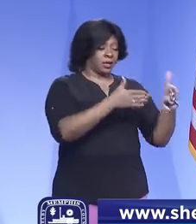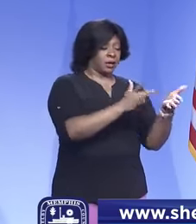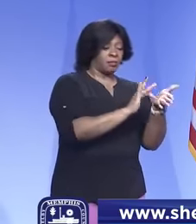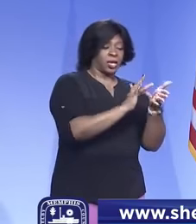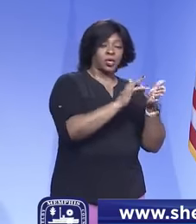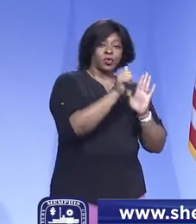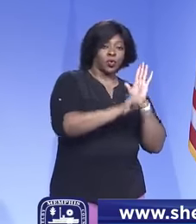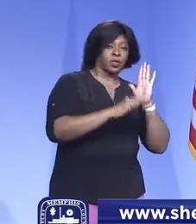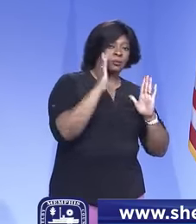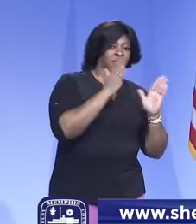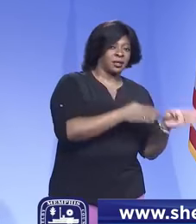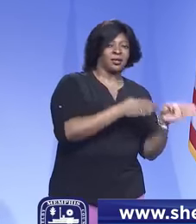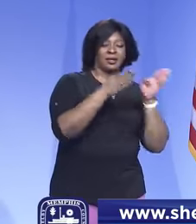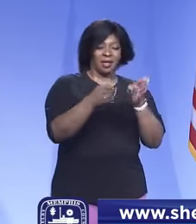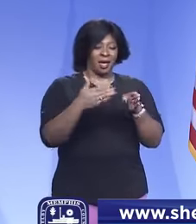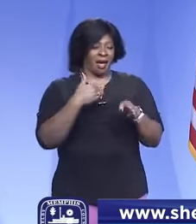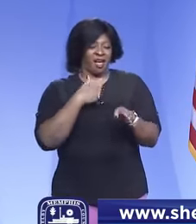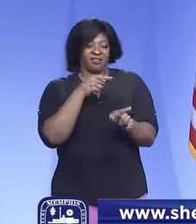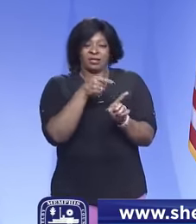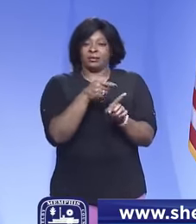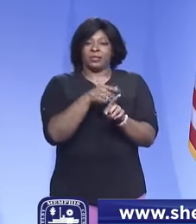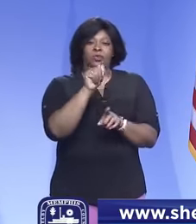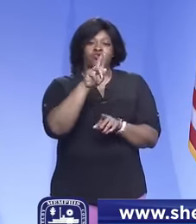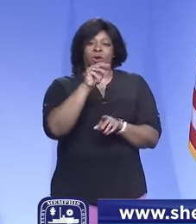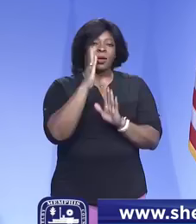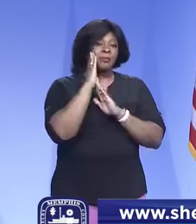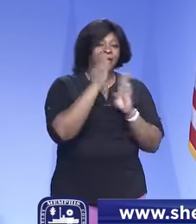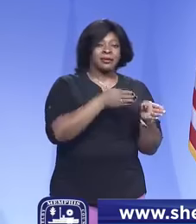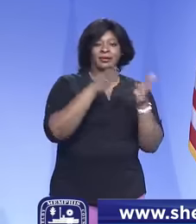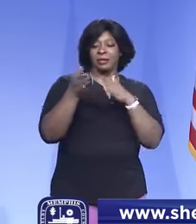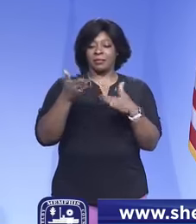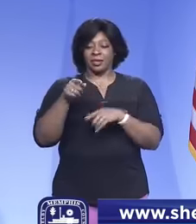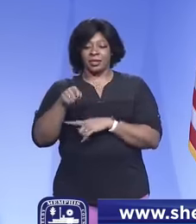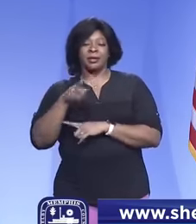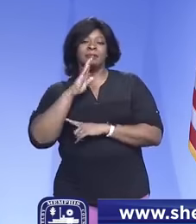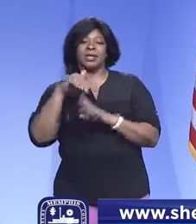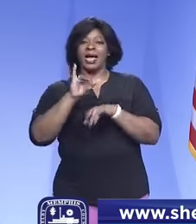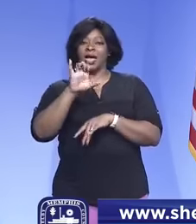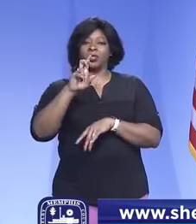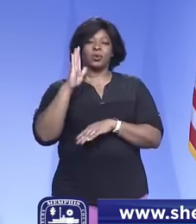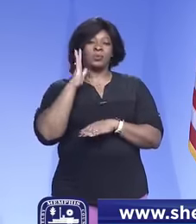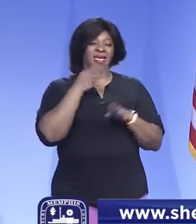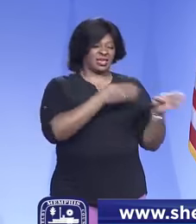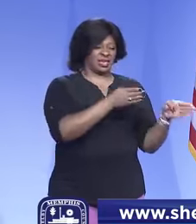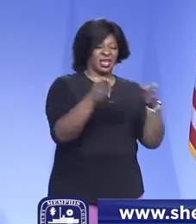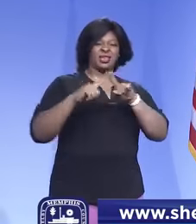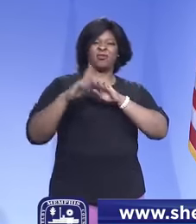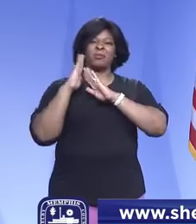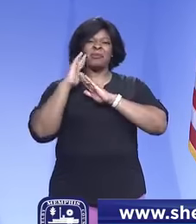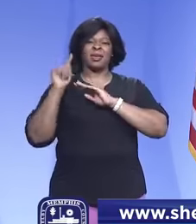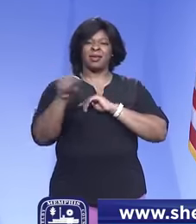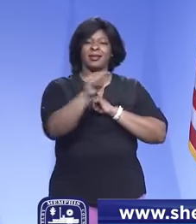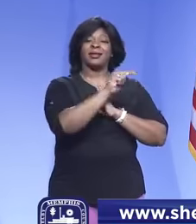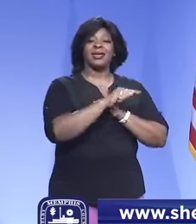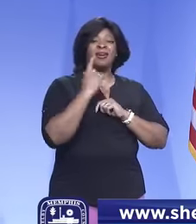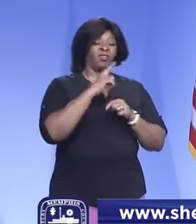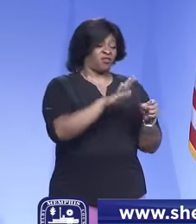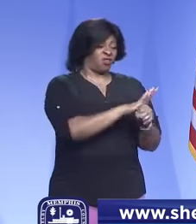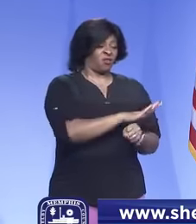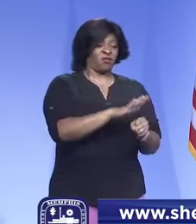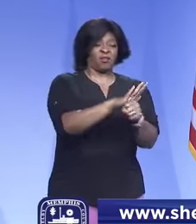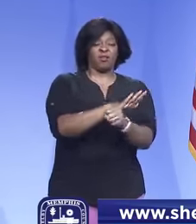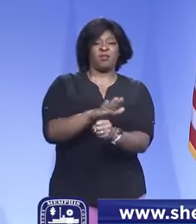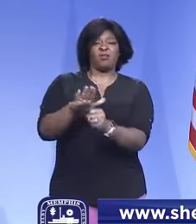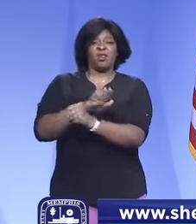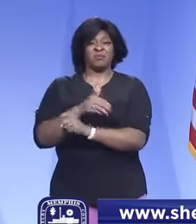medical surgical bed, maybe they need a trauma bed, maybe they need to be in ICU. And if those are all taken by